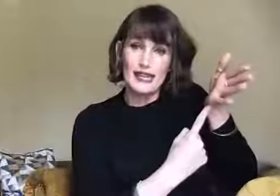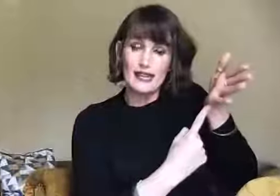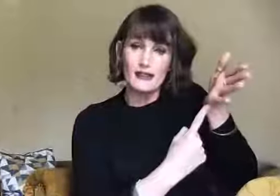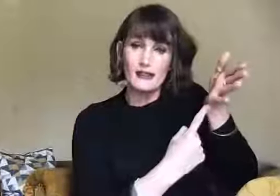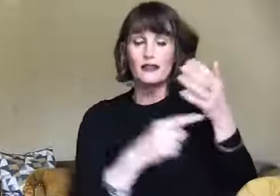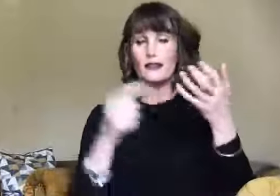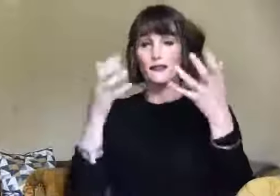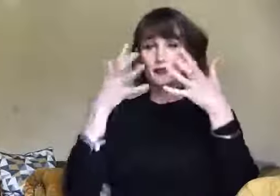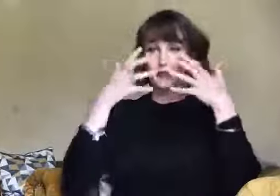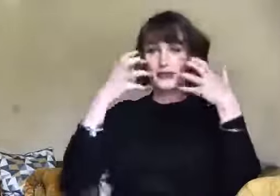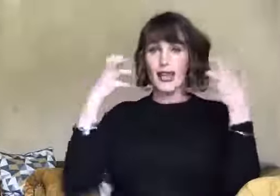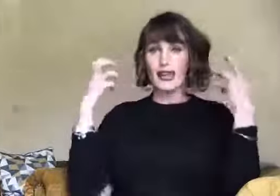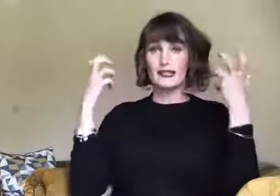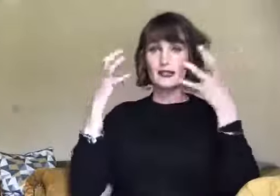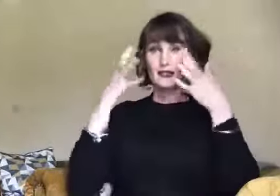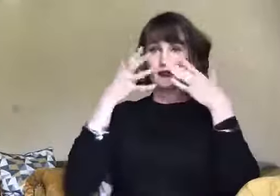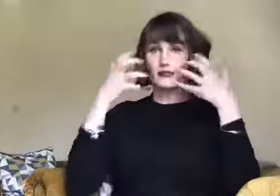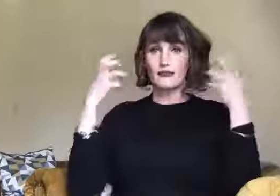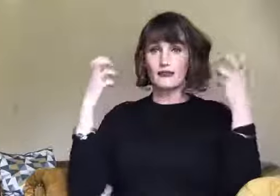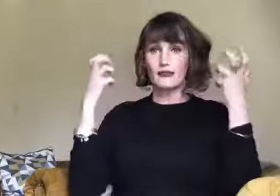C-A-T, cat.